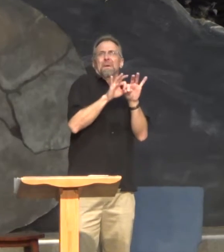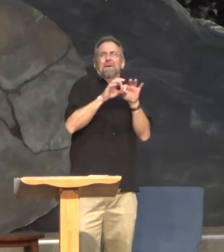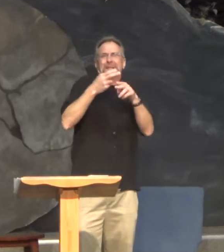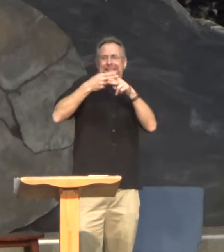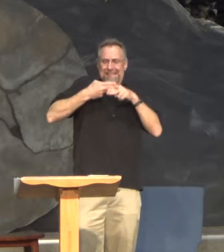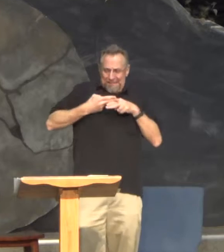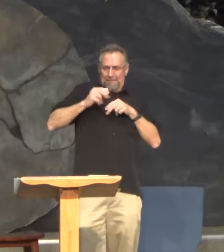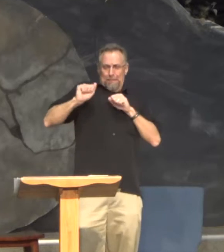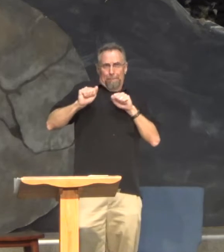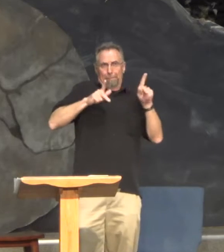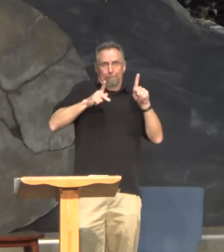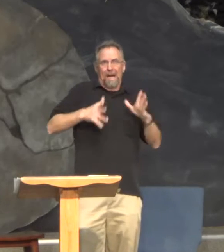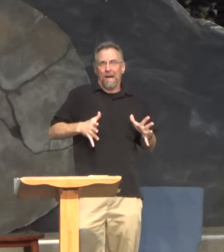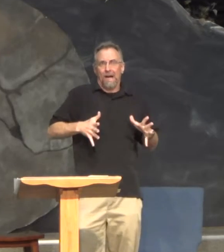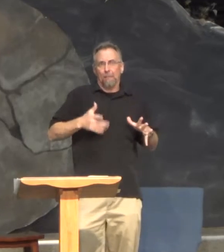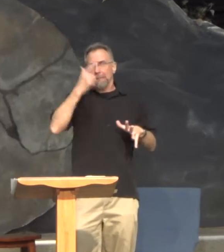I am the least of the apostles